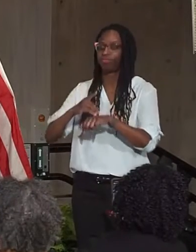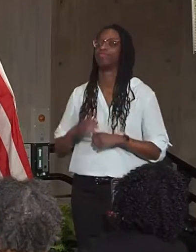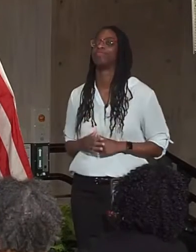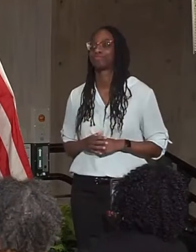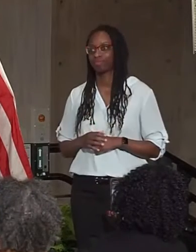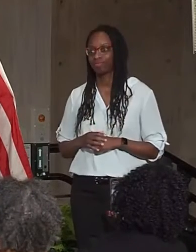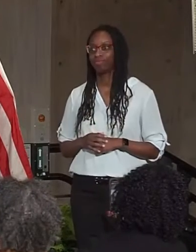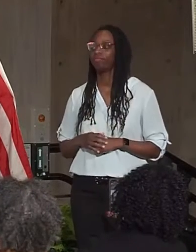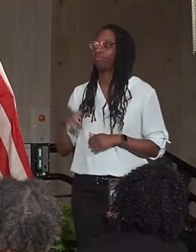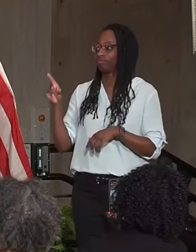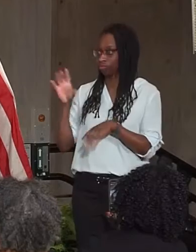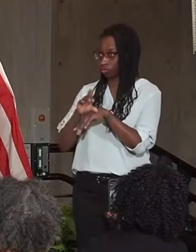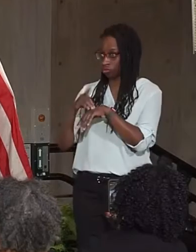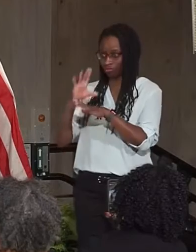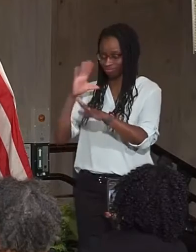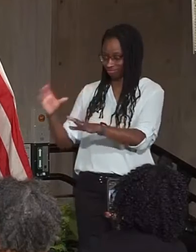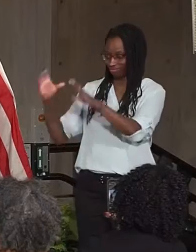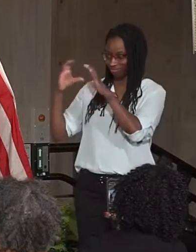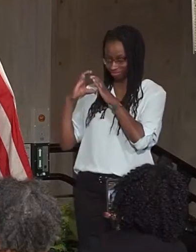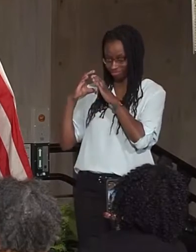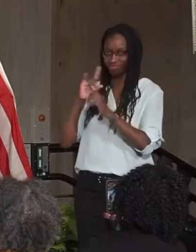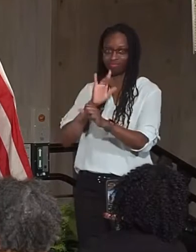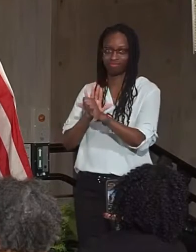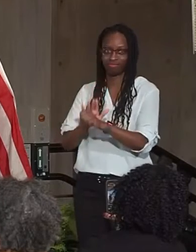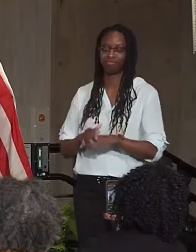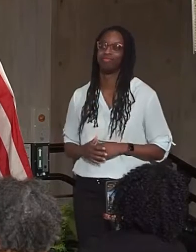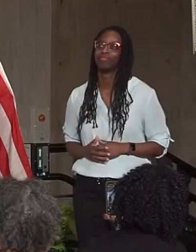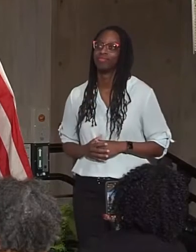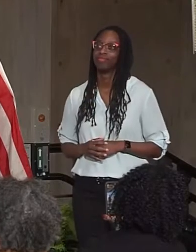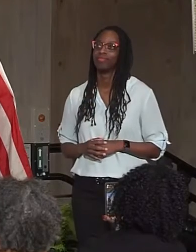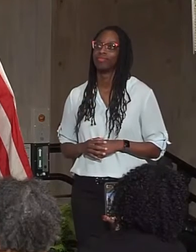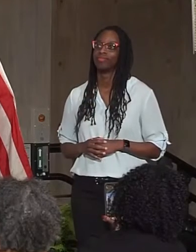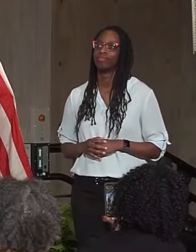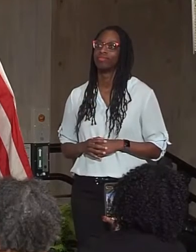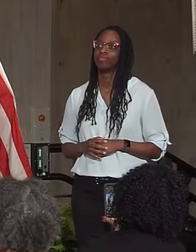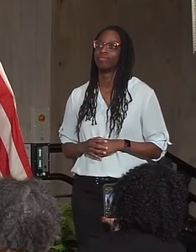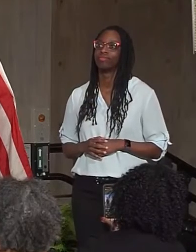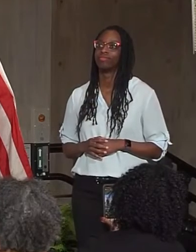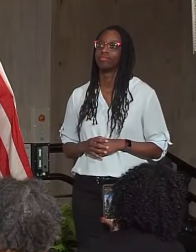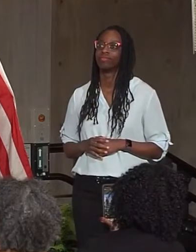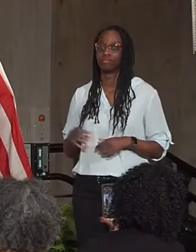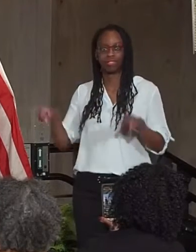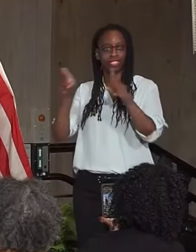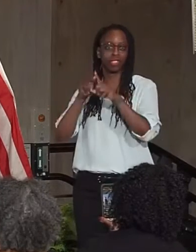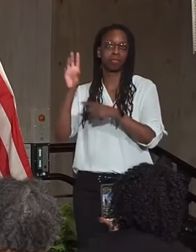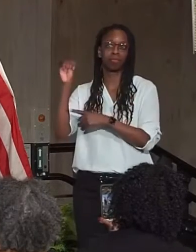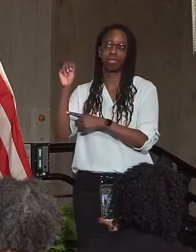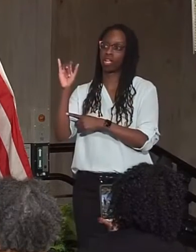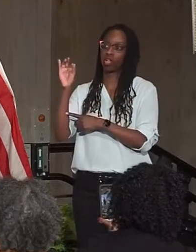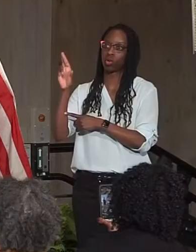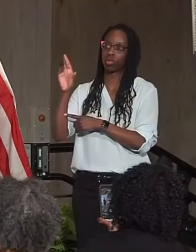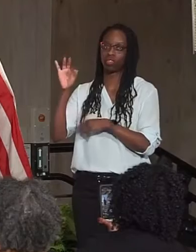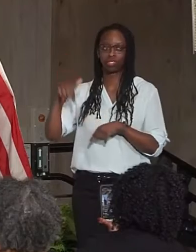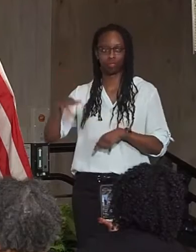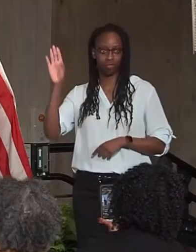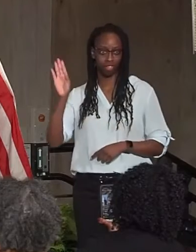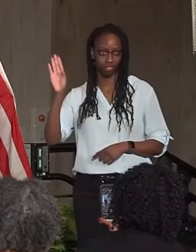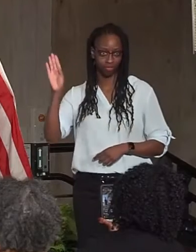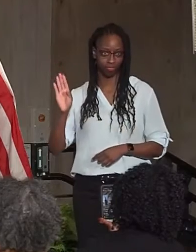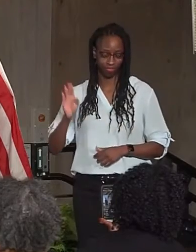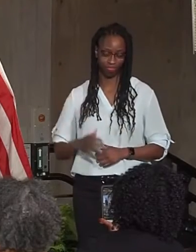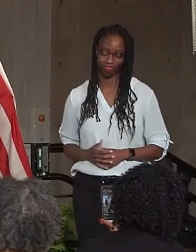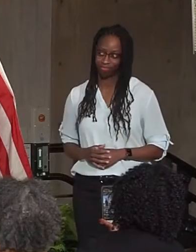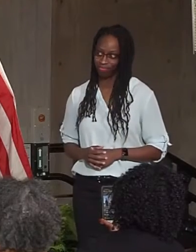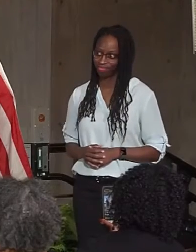me. All the duties incumbent on me as mayor of the city of Boston, as mayor of the city of